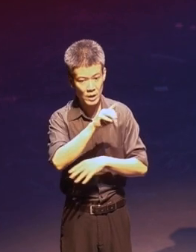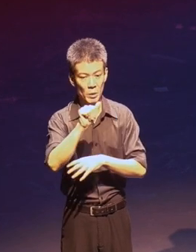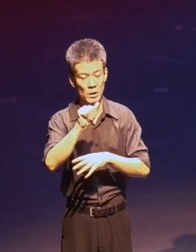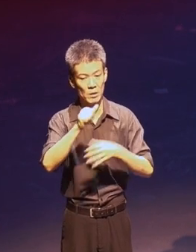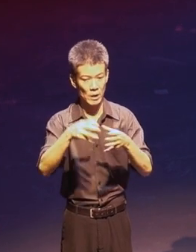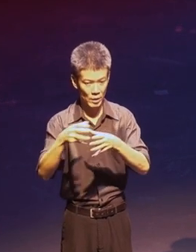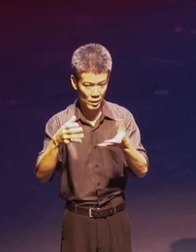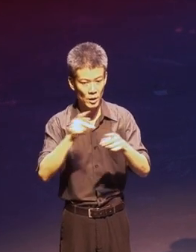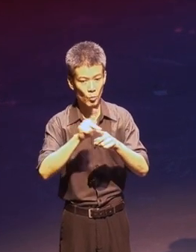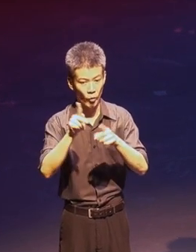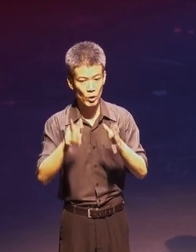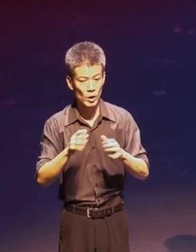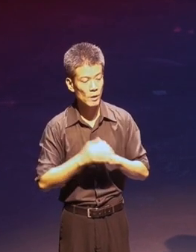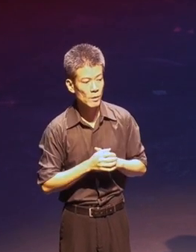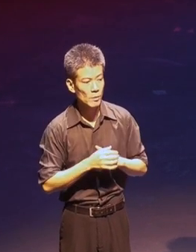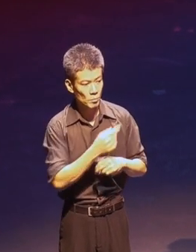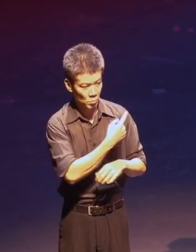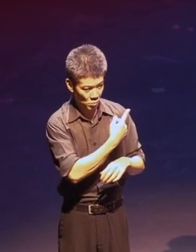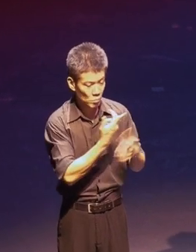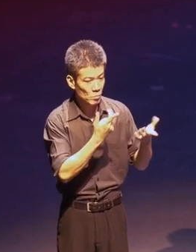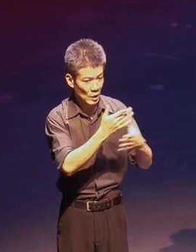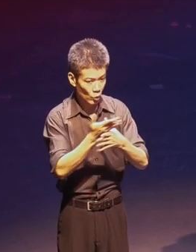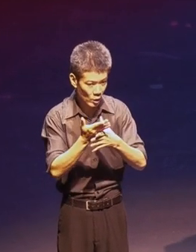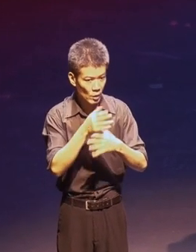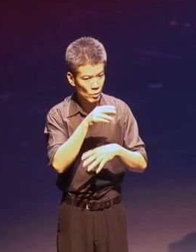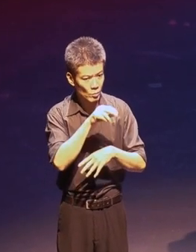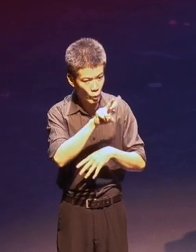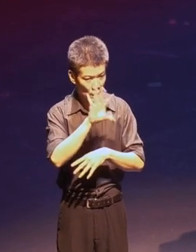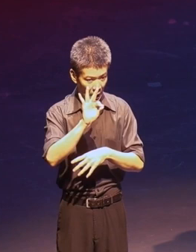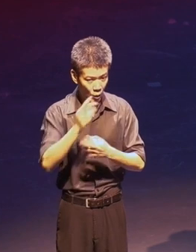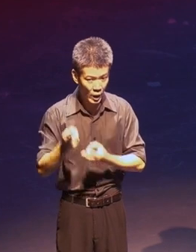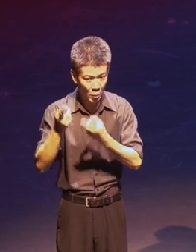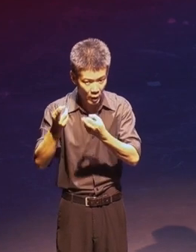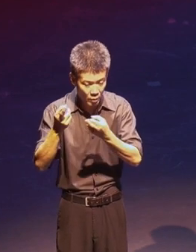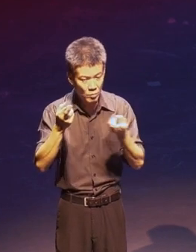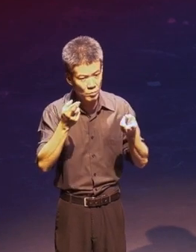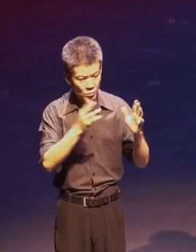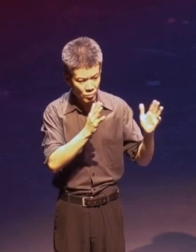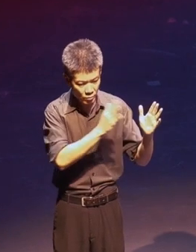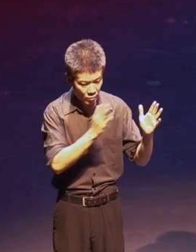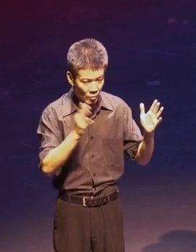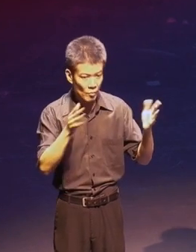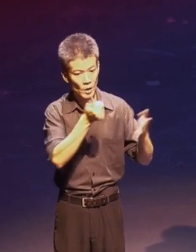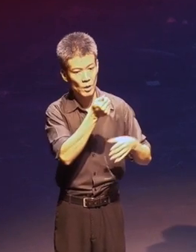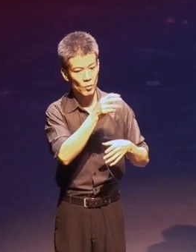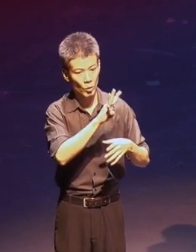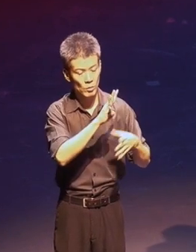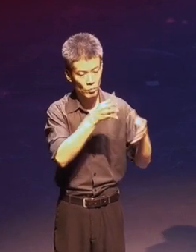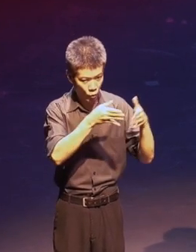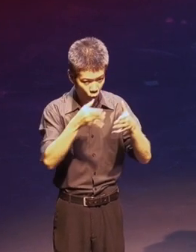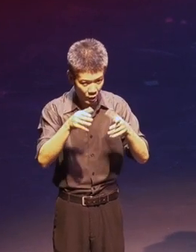disability sector professionals. We share 29 recommendations, spanning some 14 focal